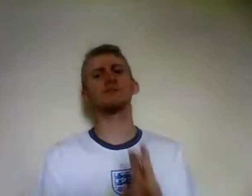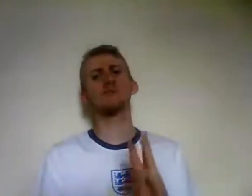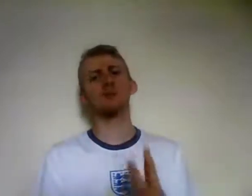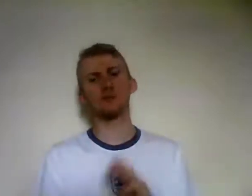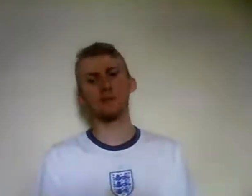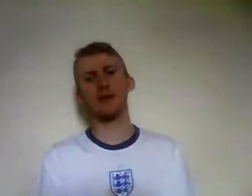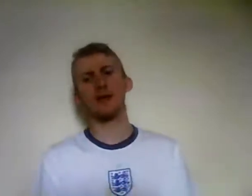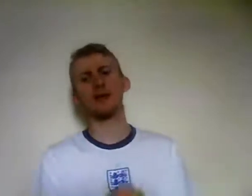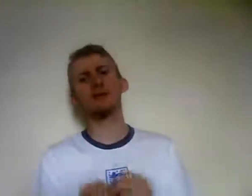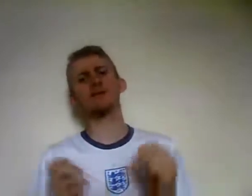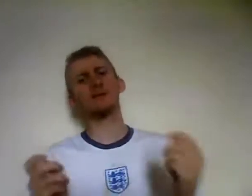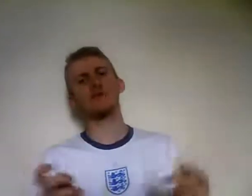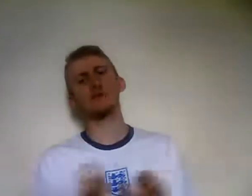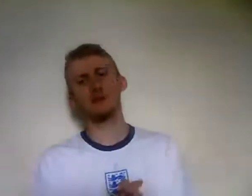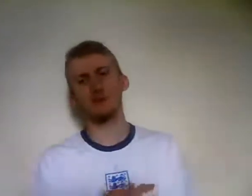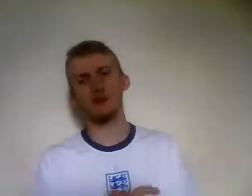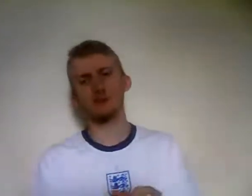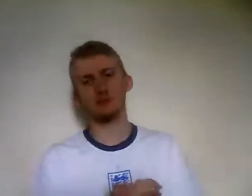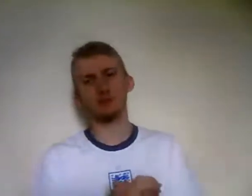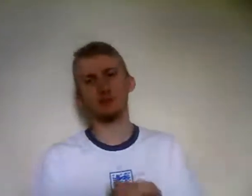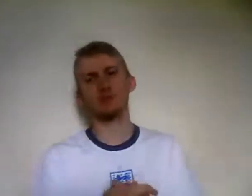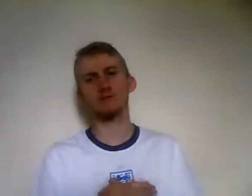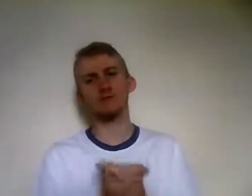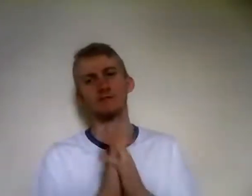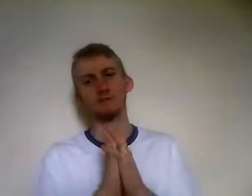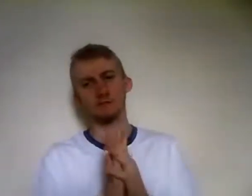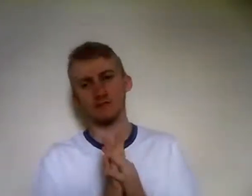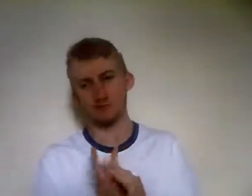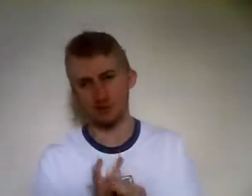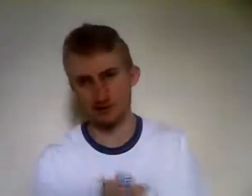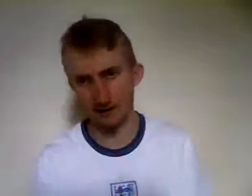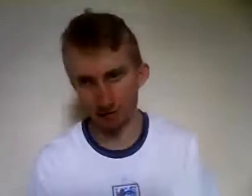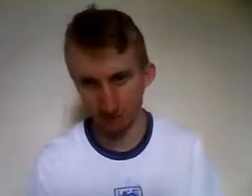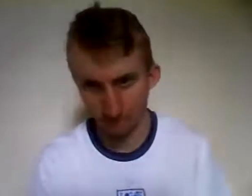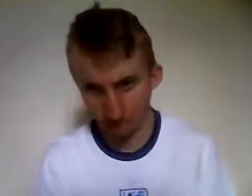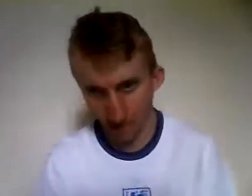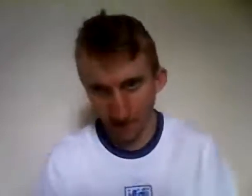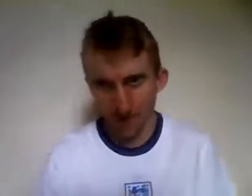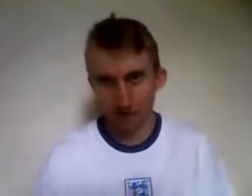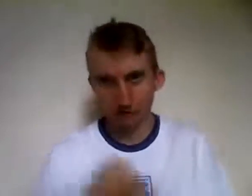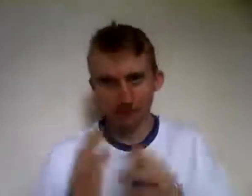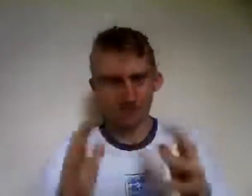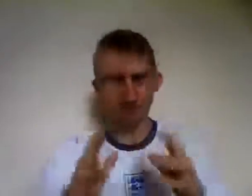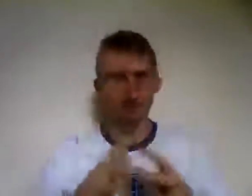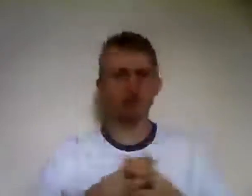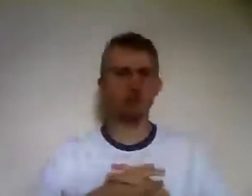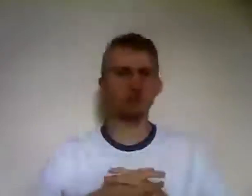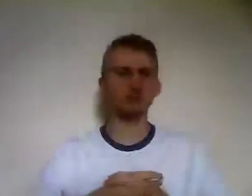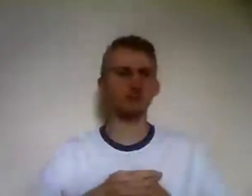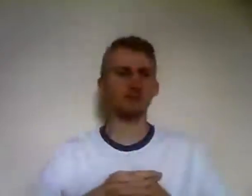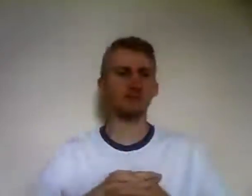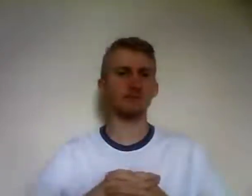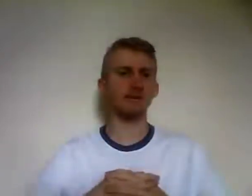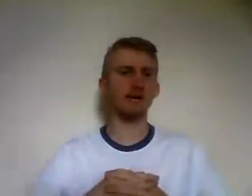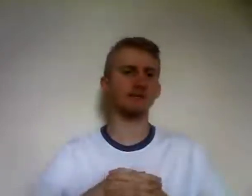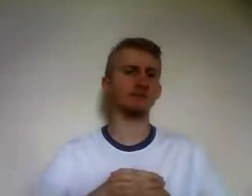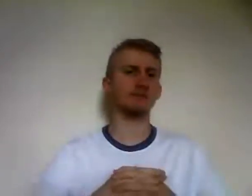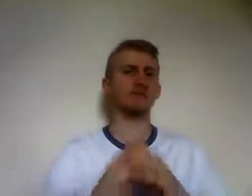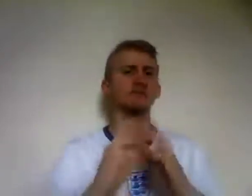from bottom and out of the FA Cup after a shock defeat to Braintree Town. Francis Vines was subsequently sacked and replaced by